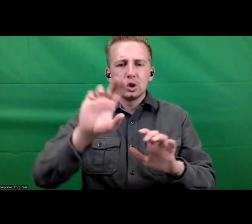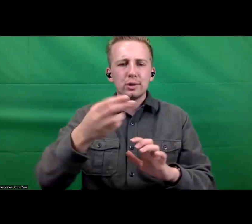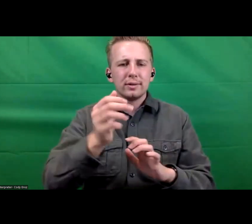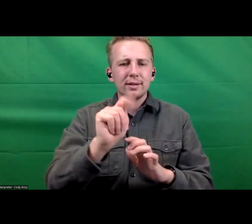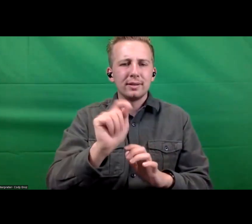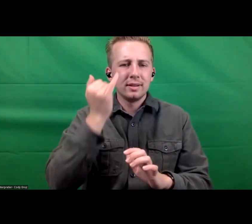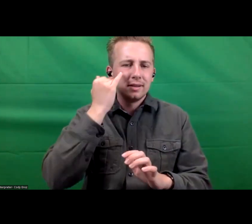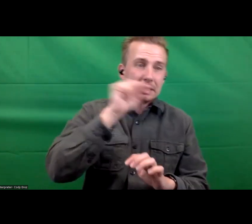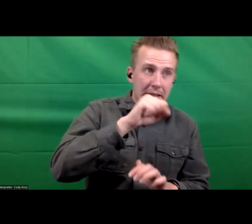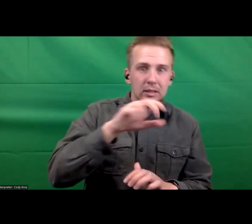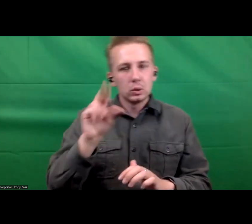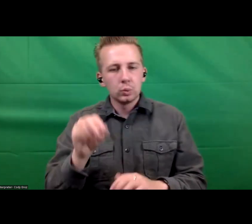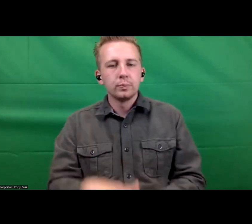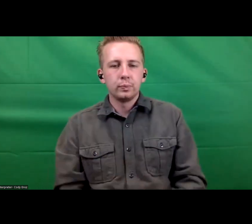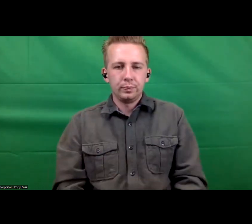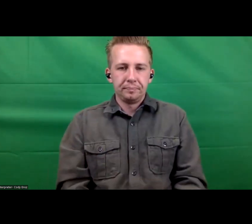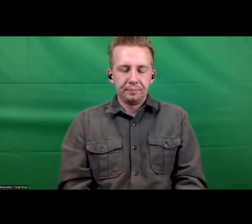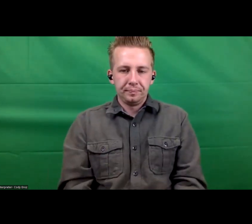Okay.